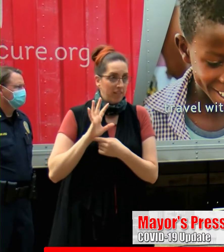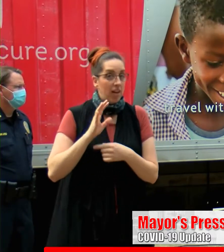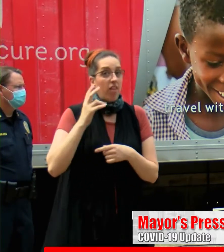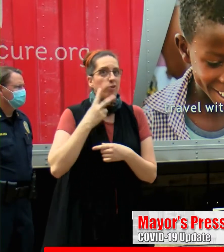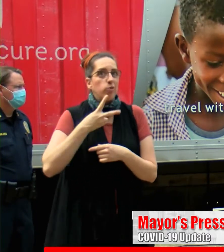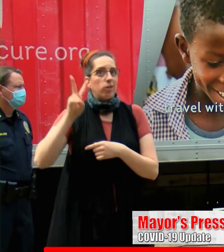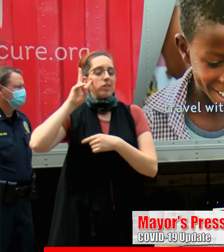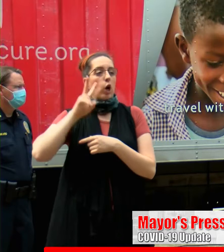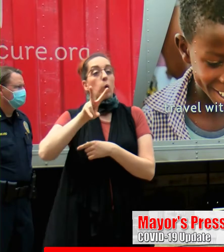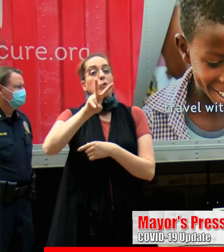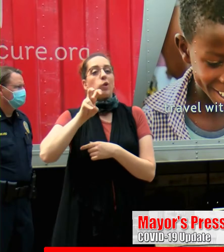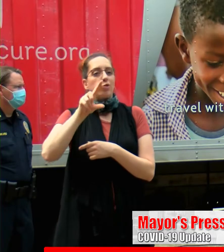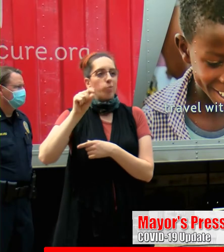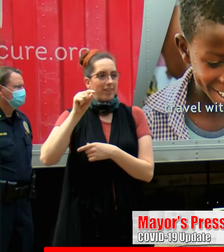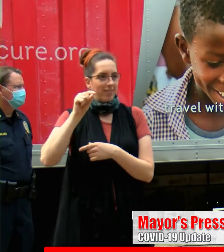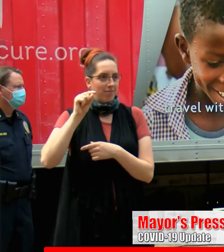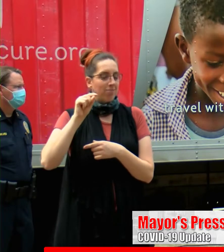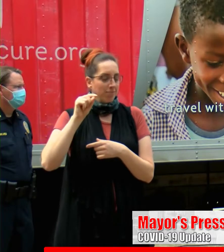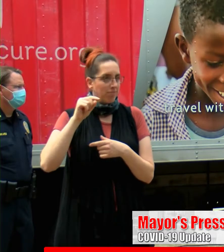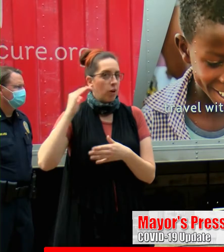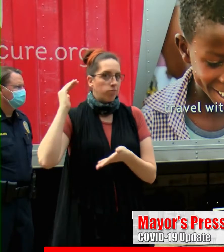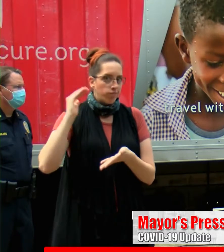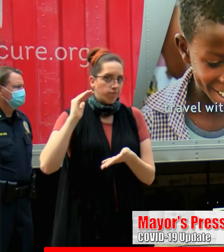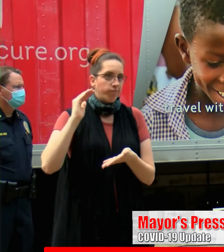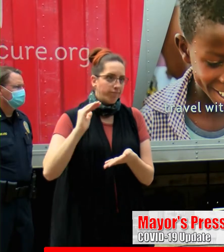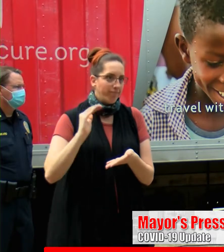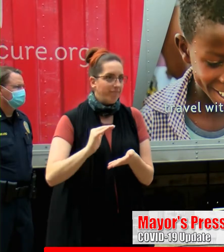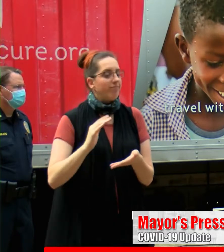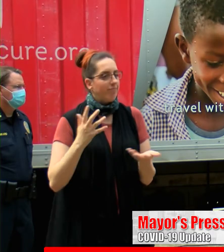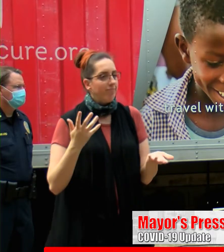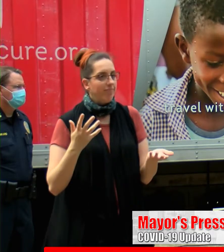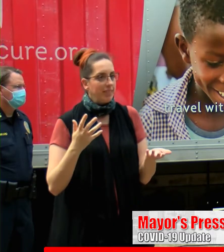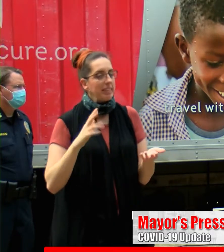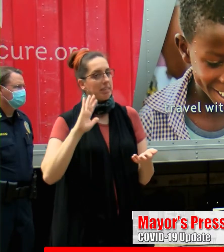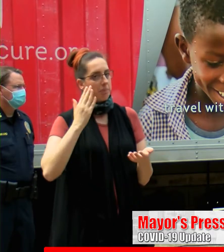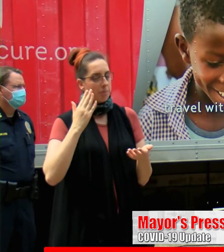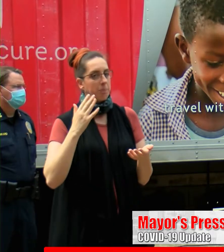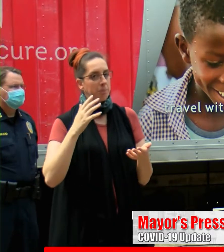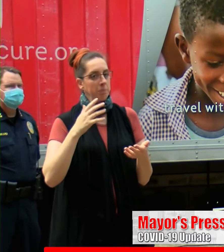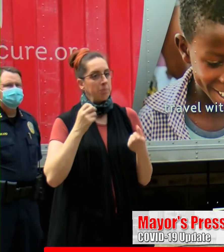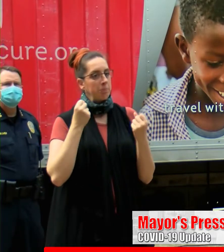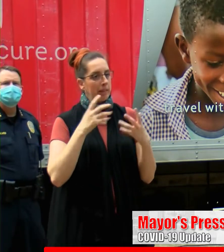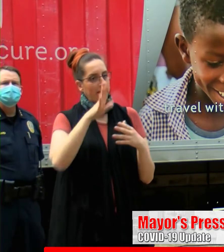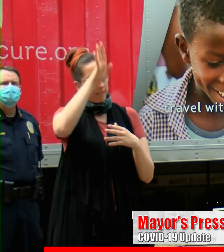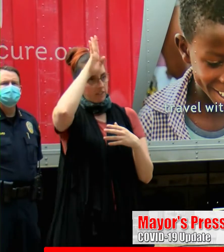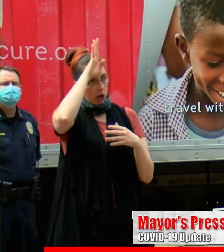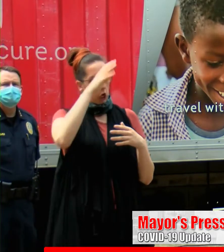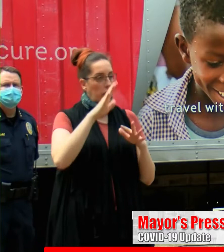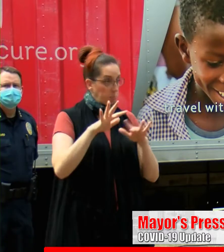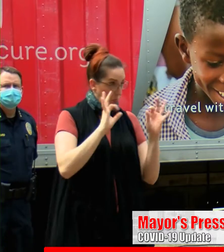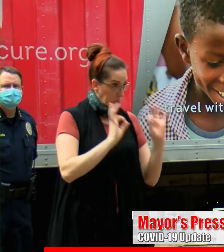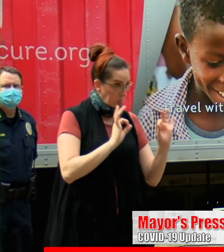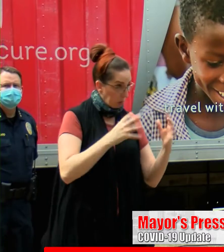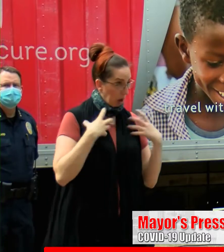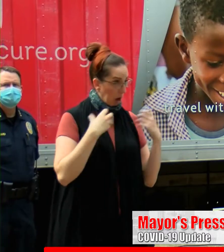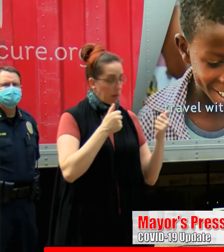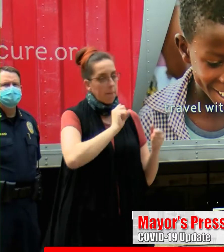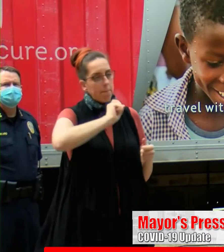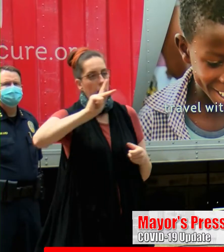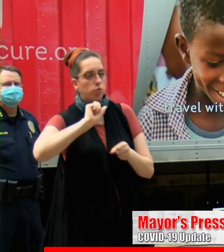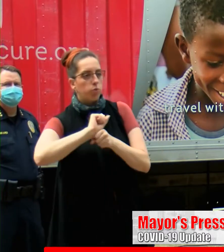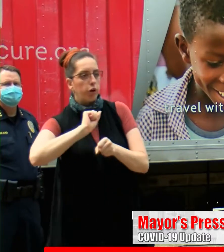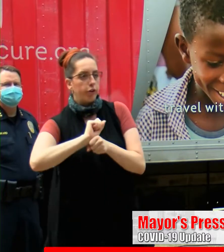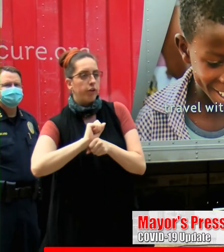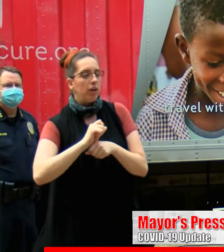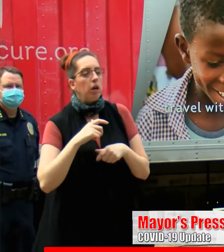day before we had 220. So we're getting a significant number of firefighters returning back to work. We haven't